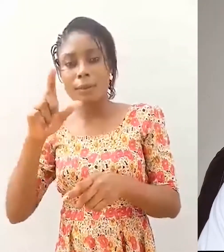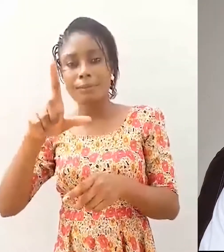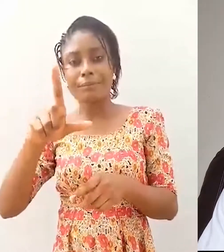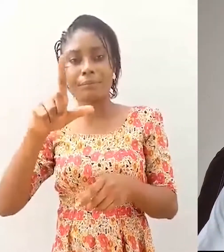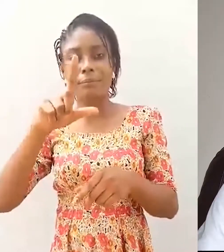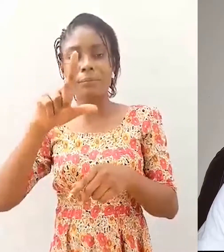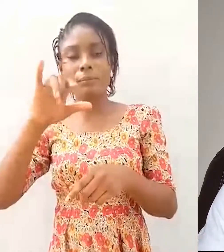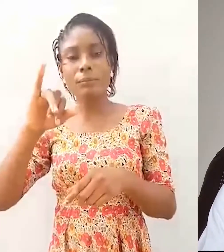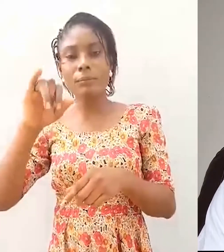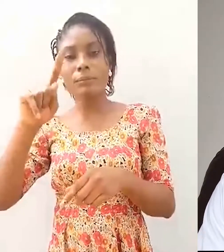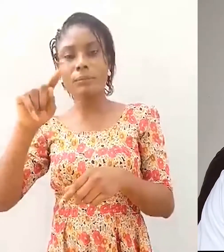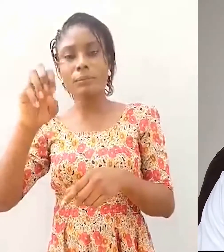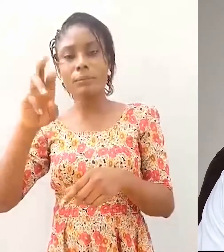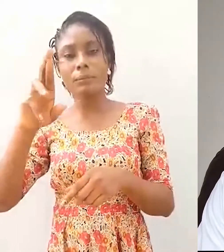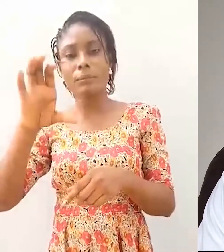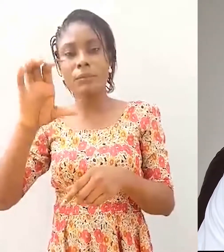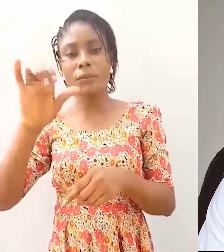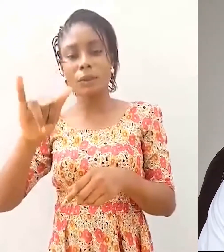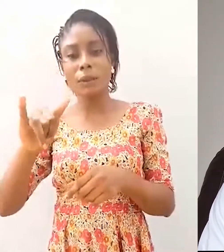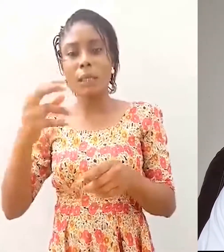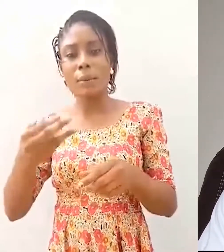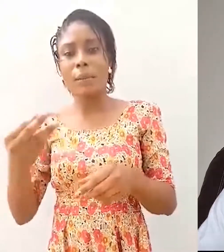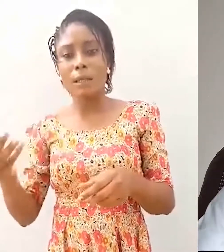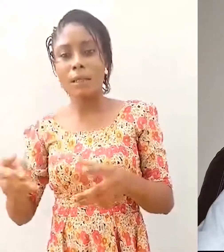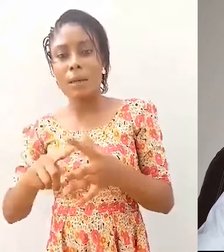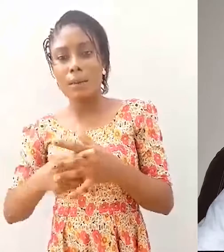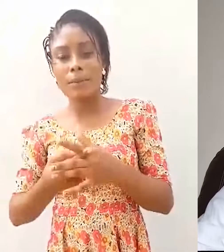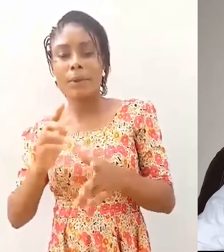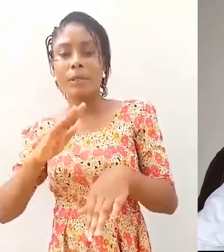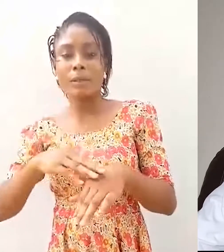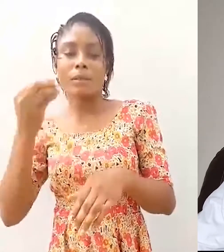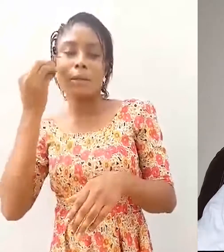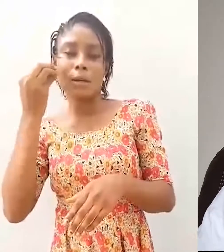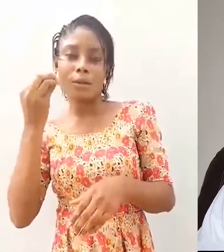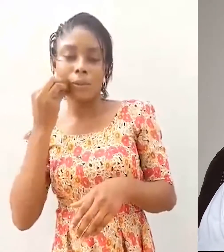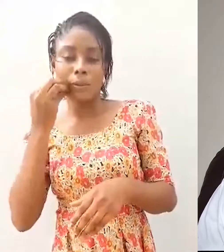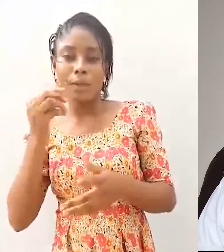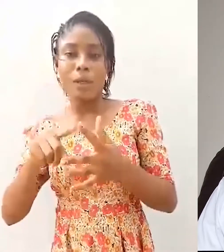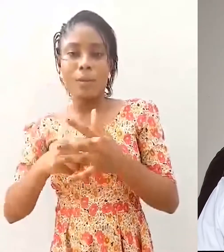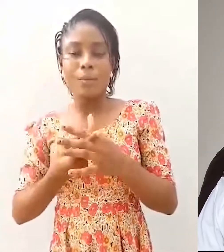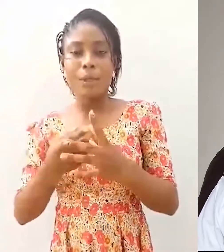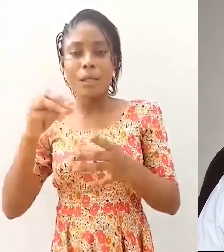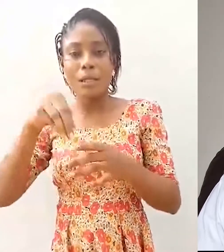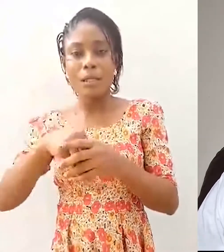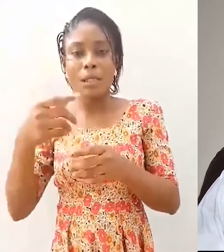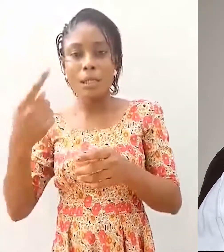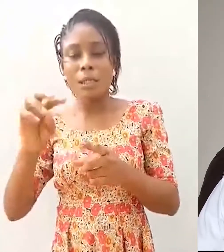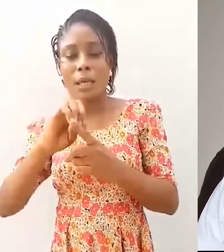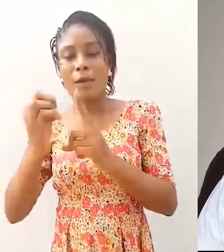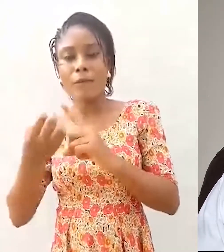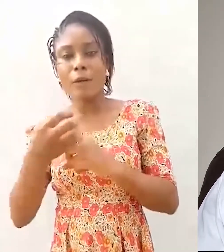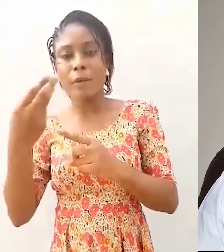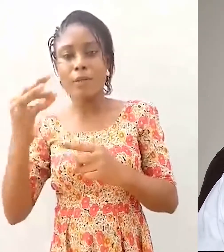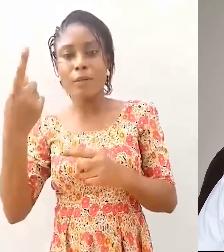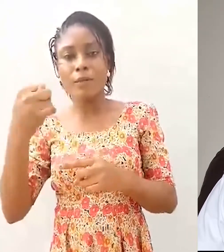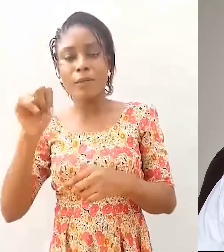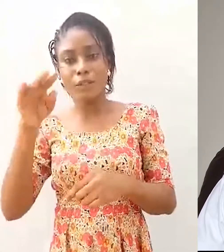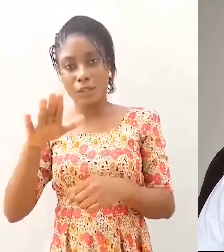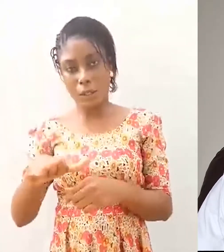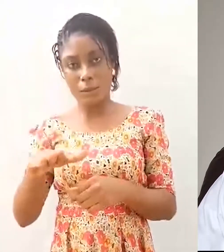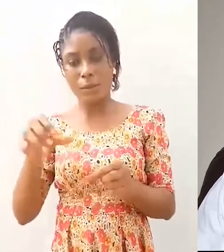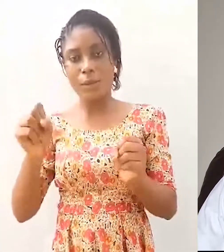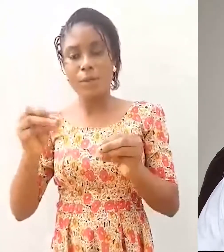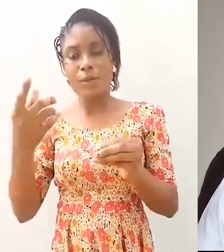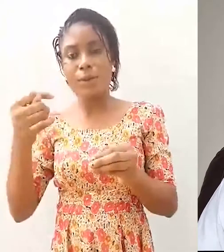literacy to every other literacy material that is represented in the environment of the child, begins at